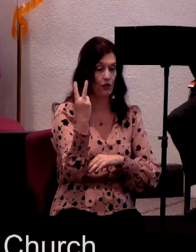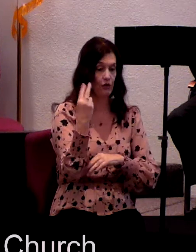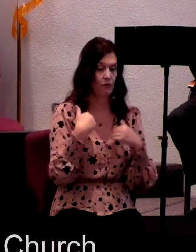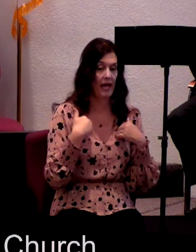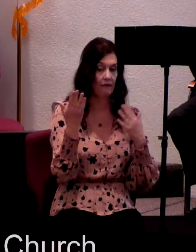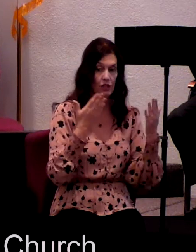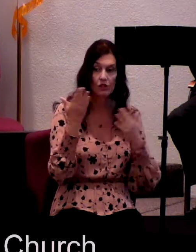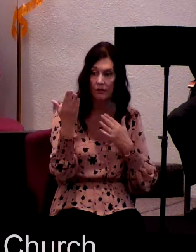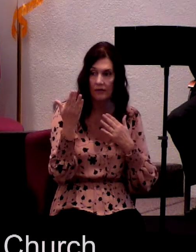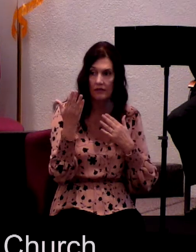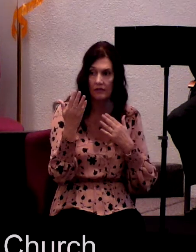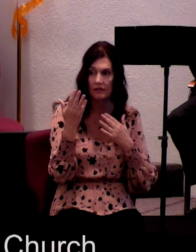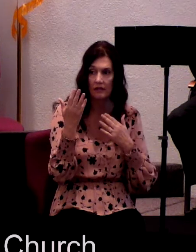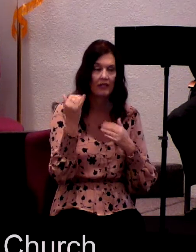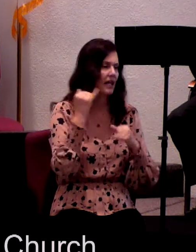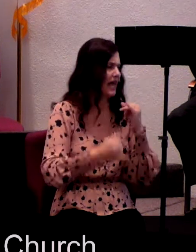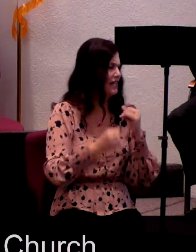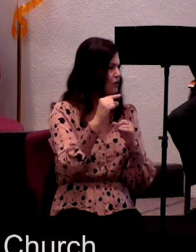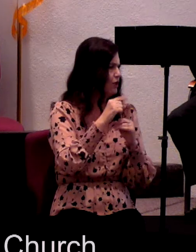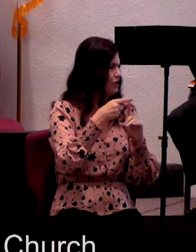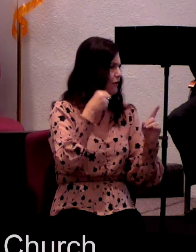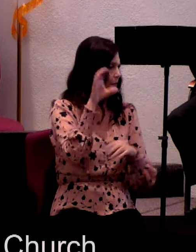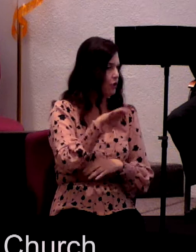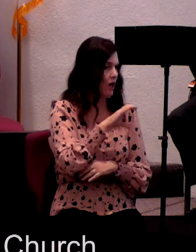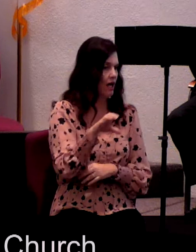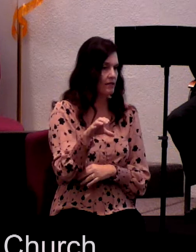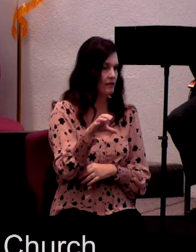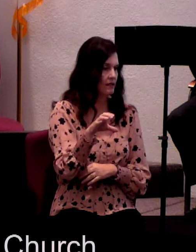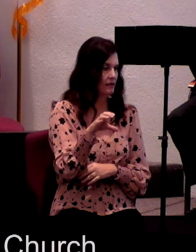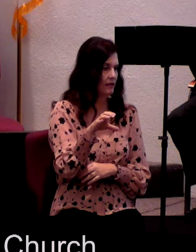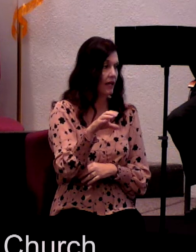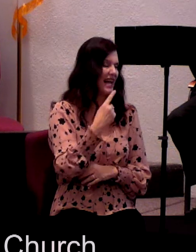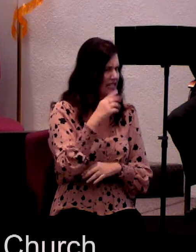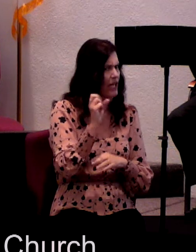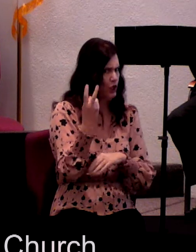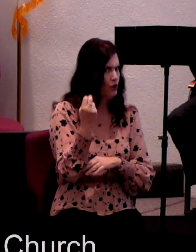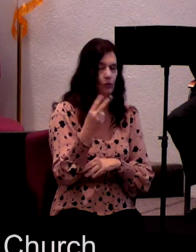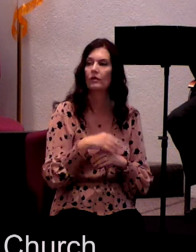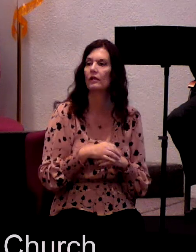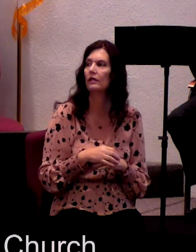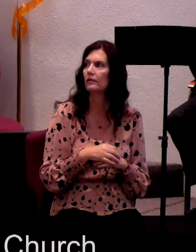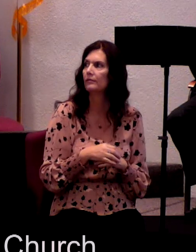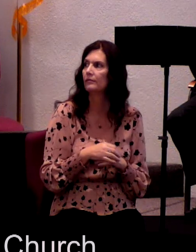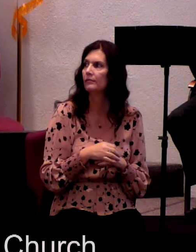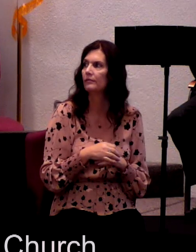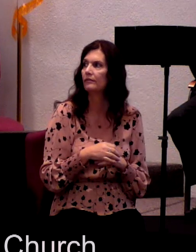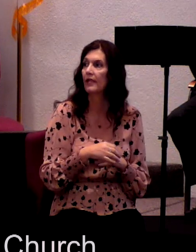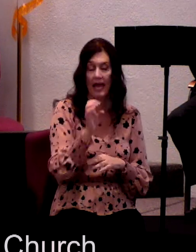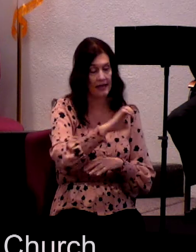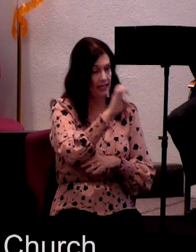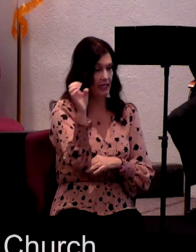service, the seven last words from the cross. That's at noon. And again, remind you about Sunday, Easter